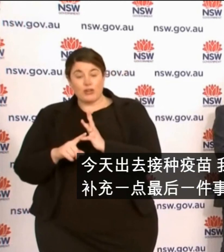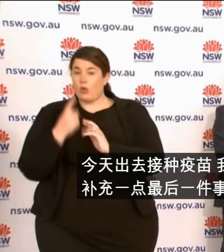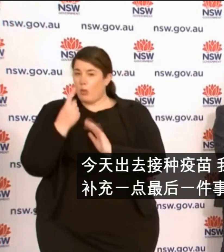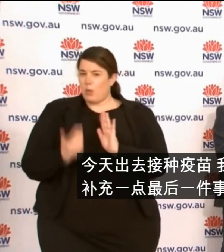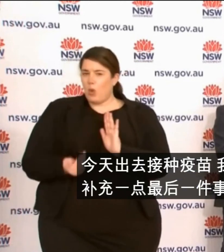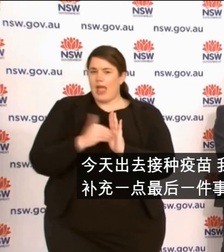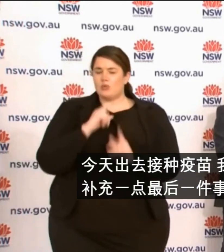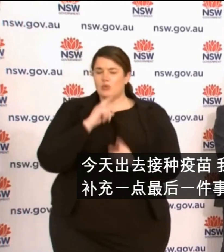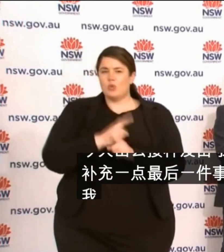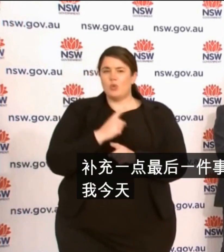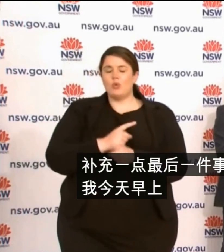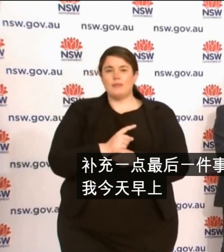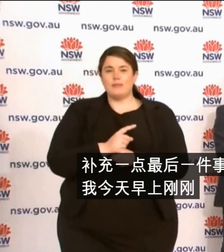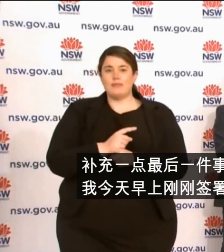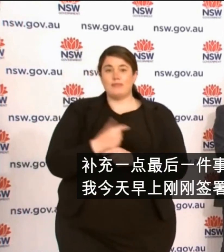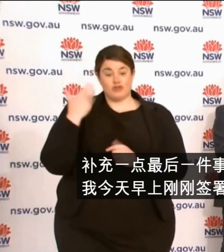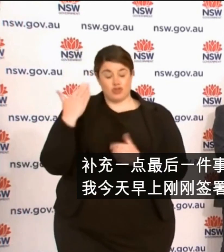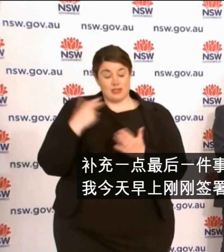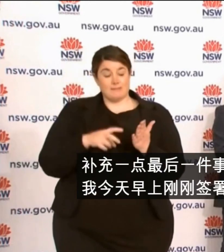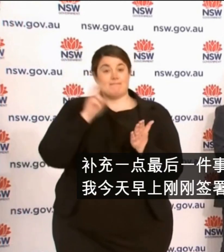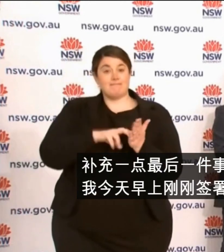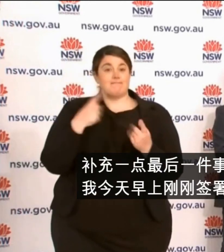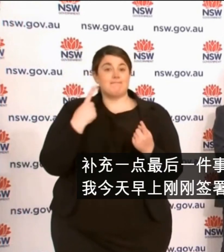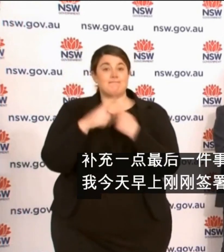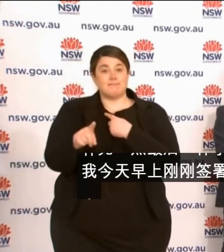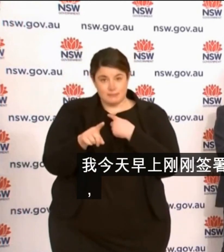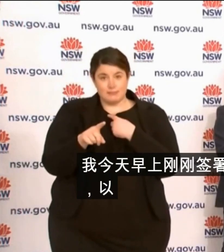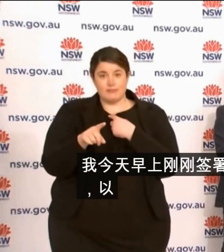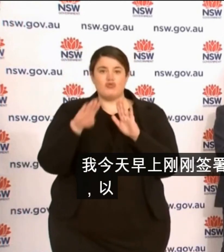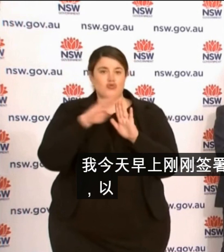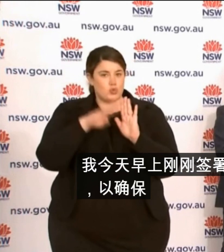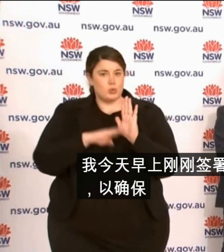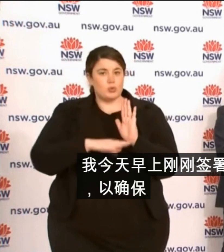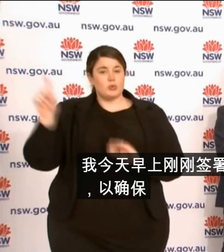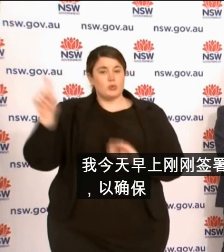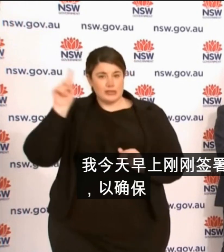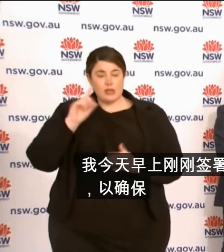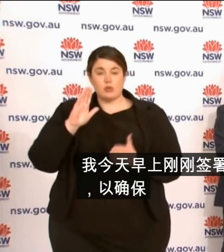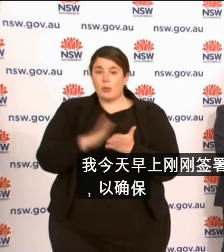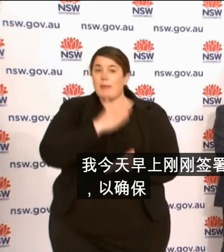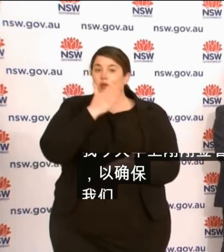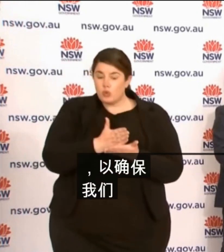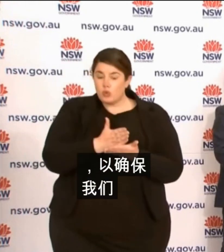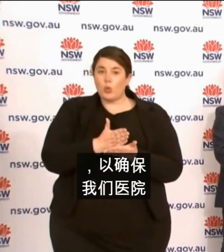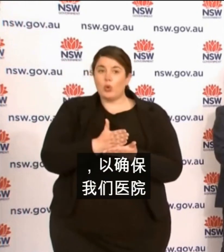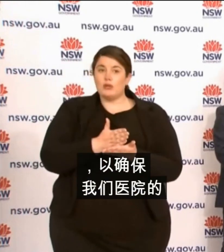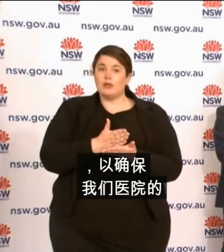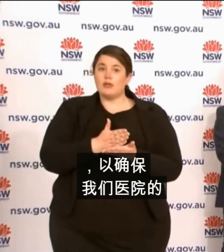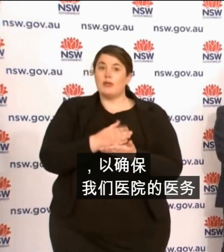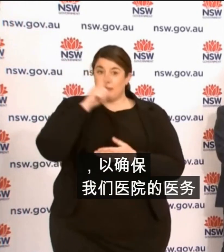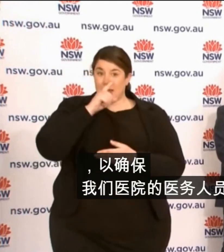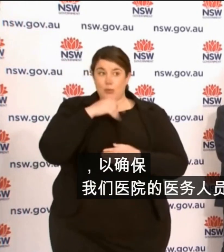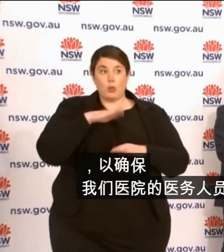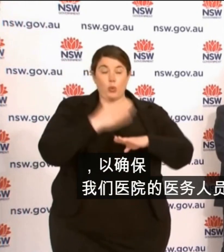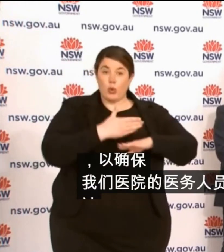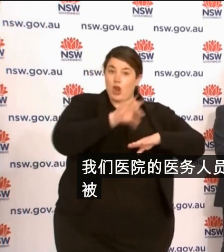and that is that I have just signed orders this morning which ensure that the medical staff in